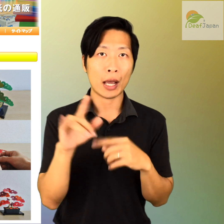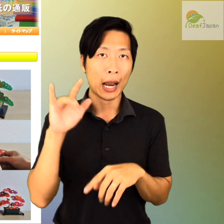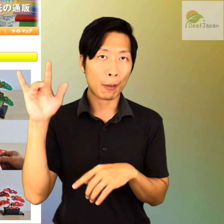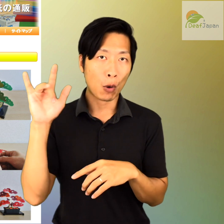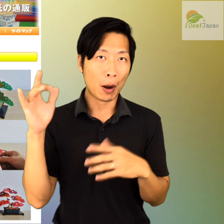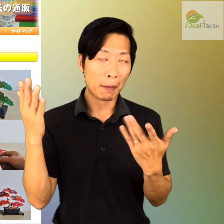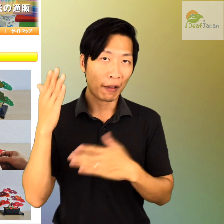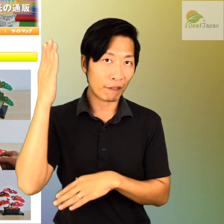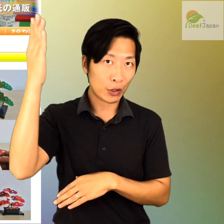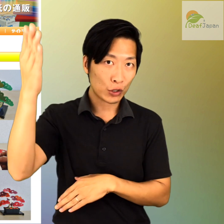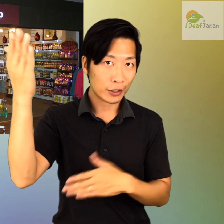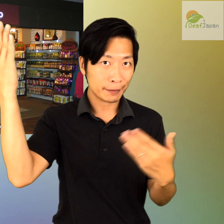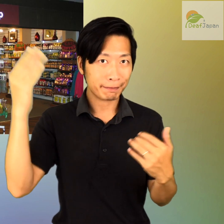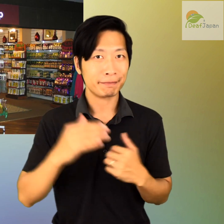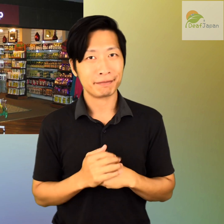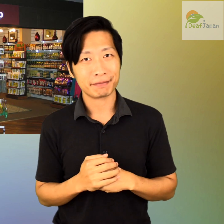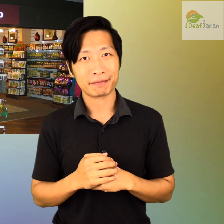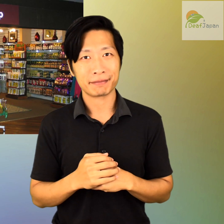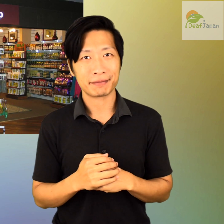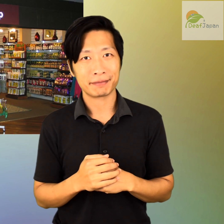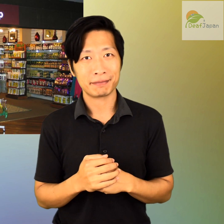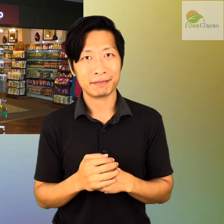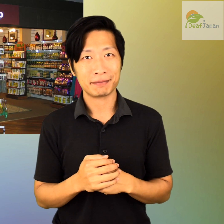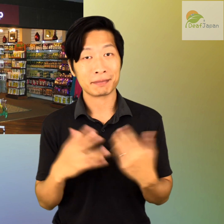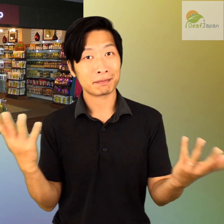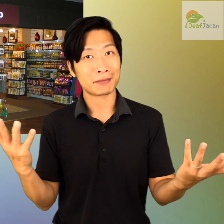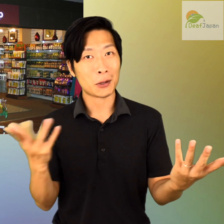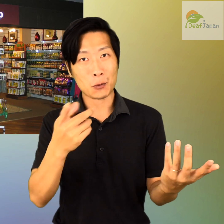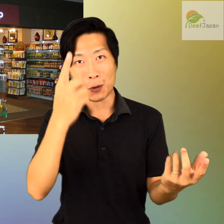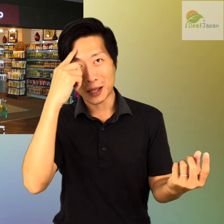these may be coming to a souvenir store and airport shop in the near future.